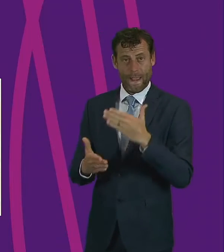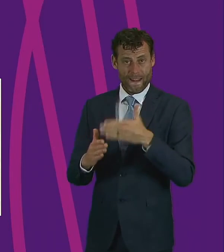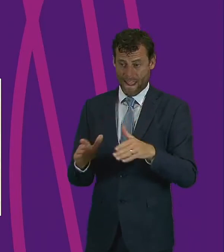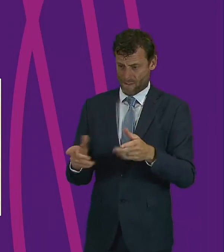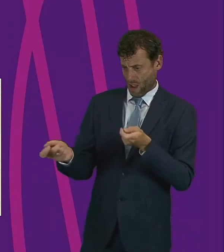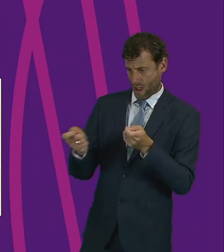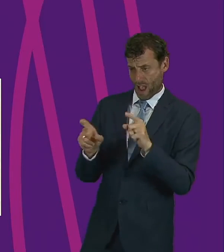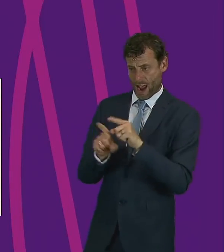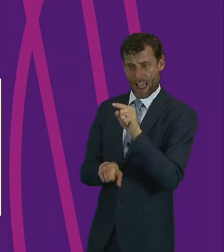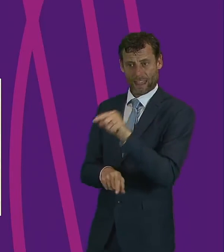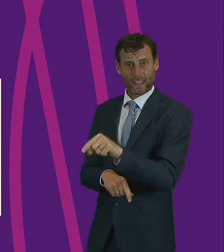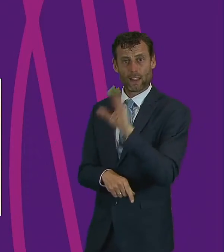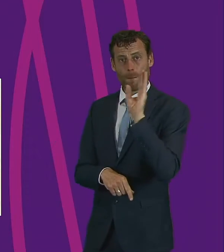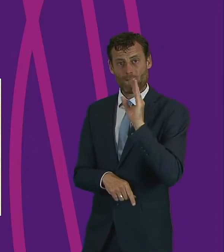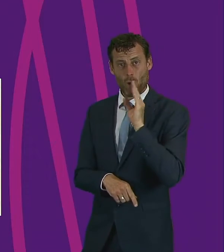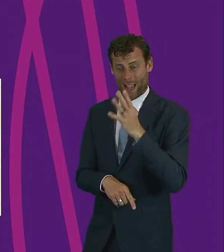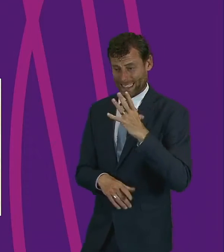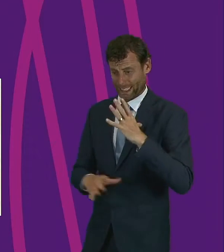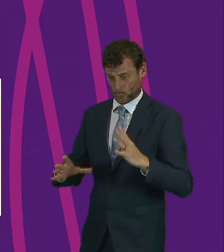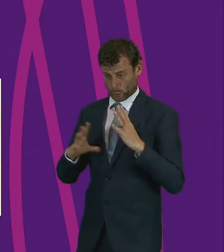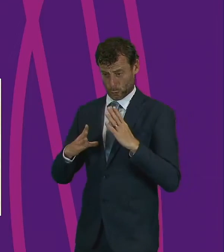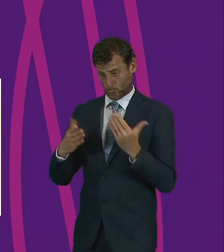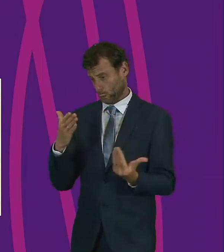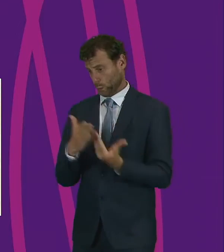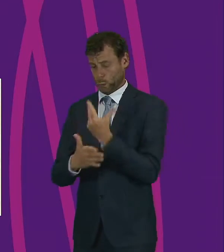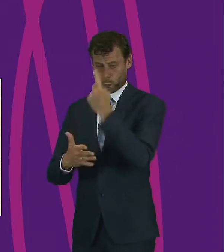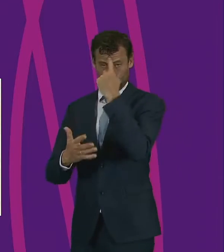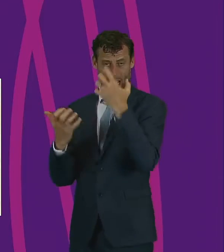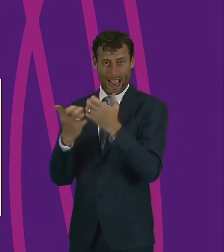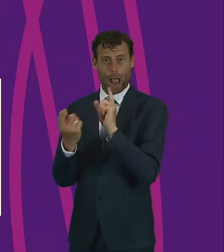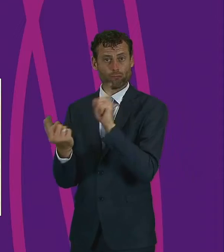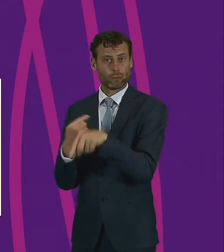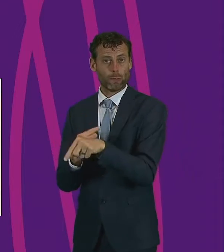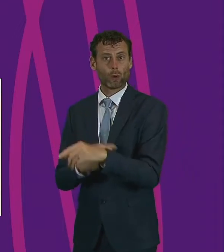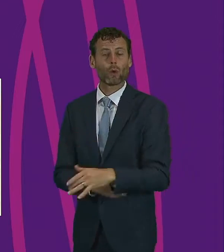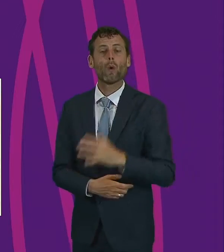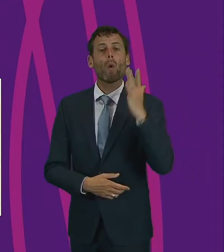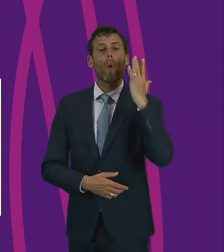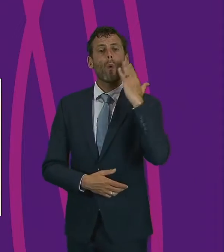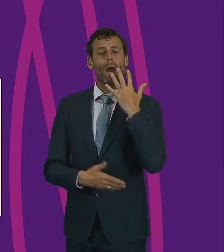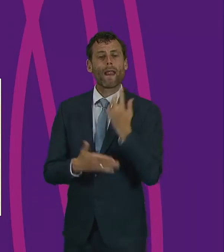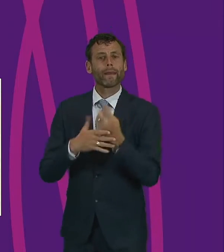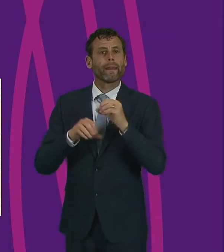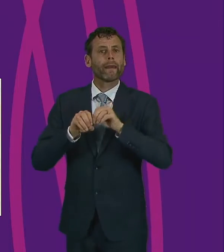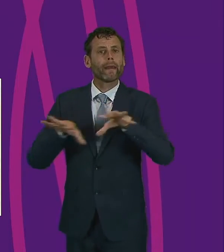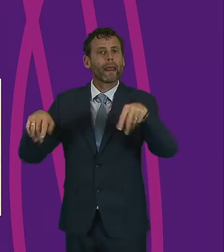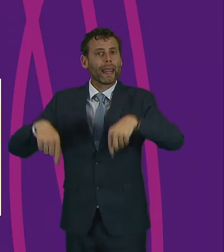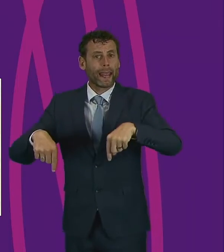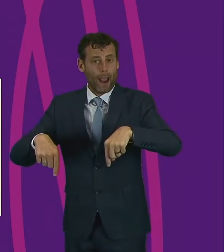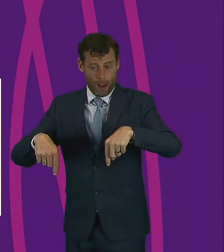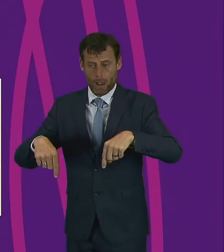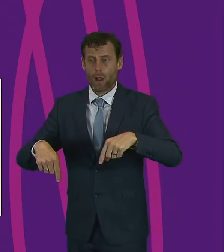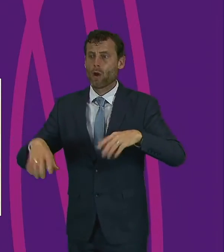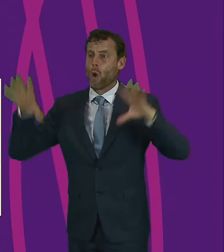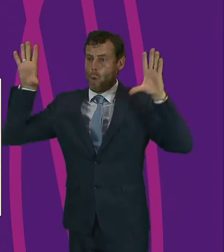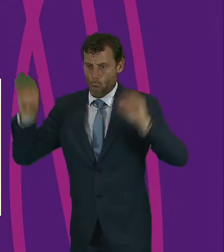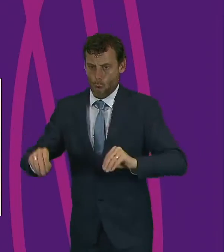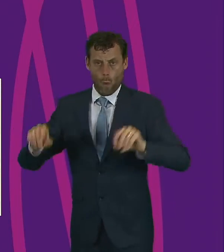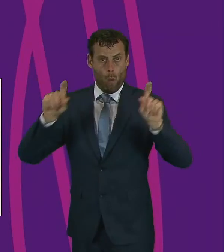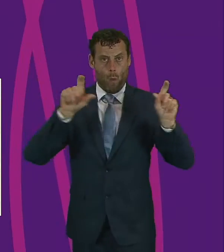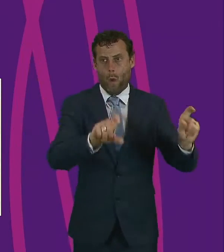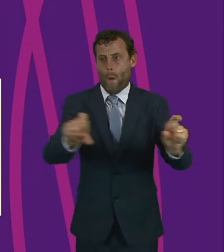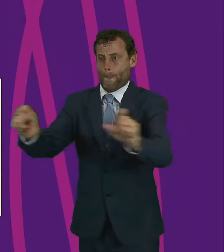an unprecedented response. When the crisis hit, we moved quickly to support businesses to deal with cash flow challenges through our